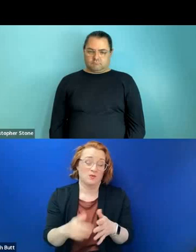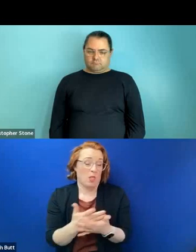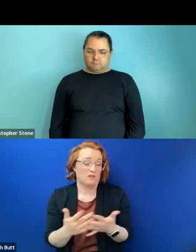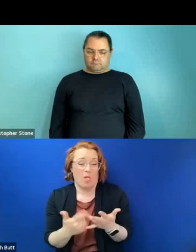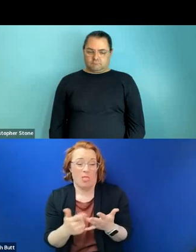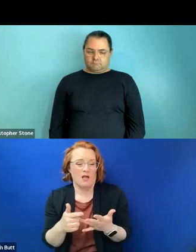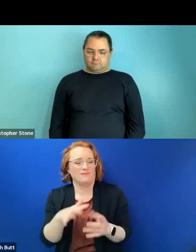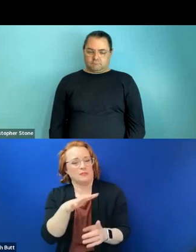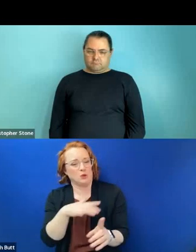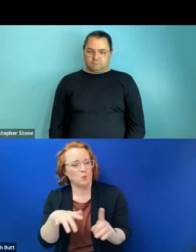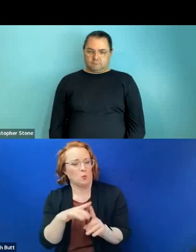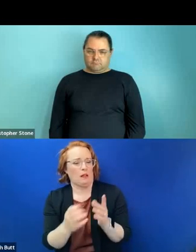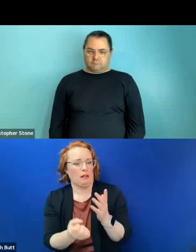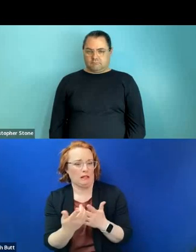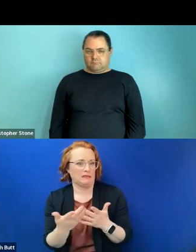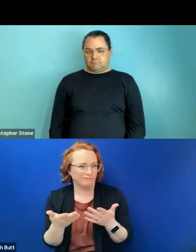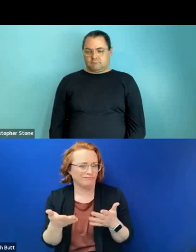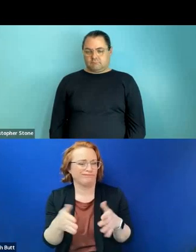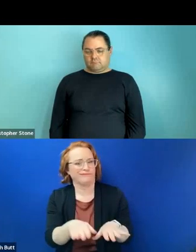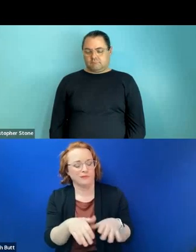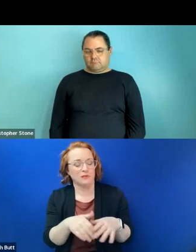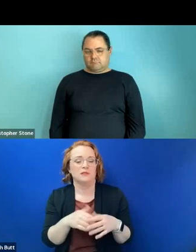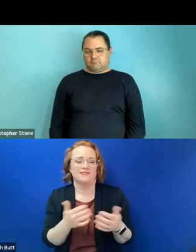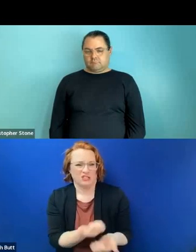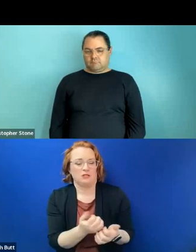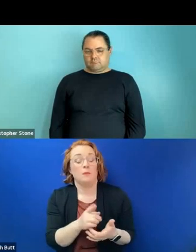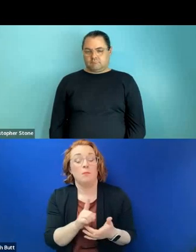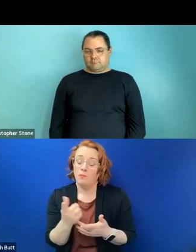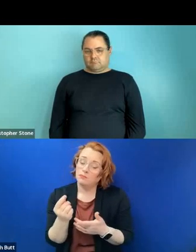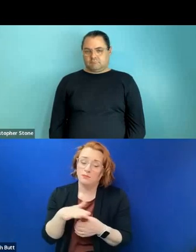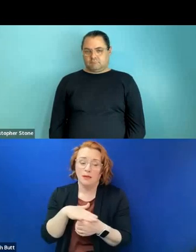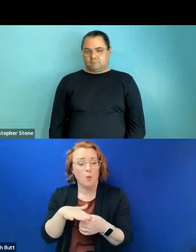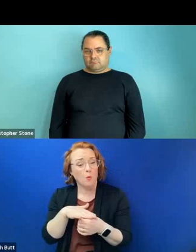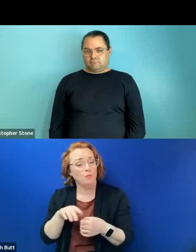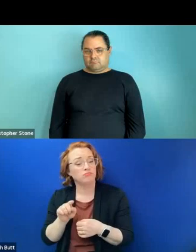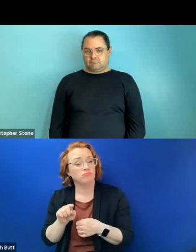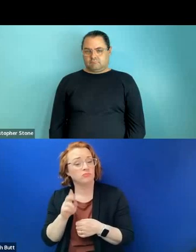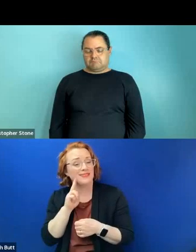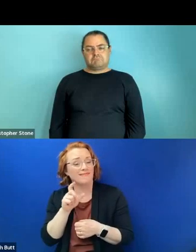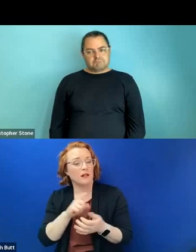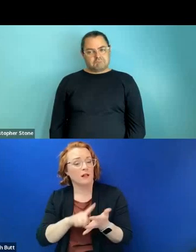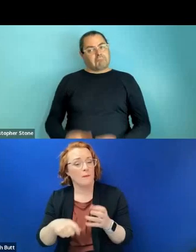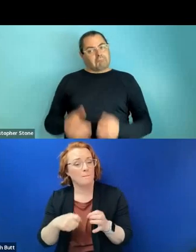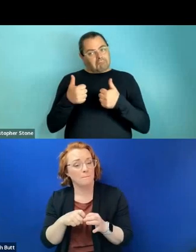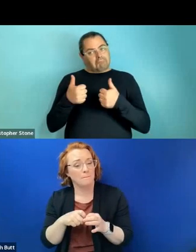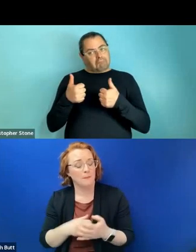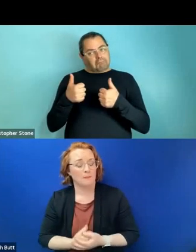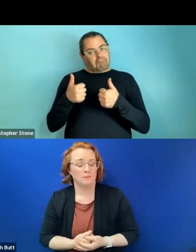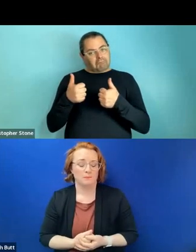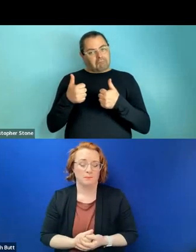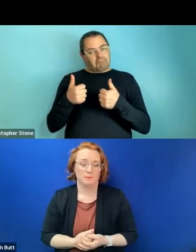events where people come together. But there might be a local deaf club in your area as well. Yeah, okay. We will